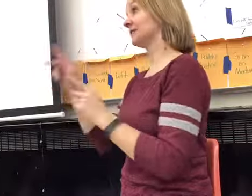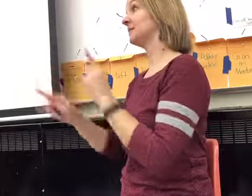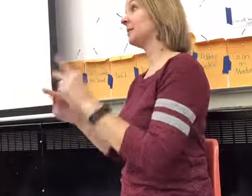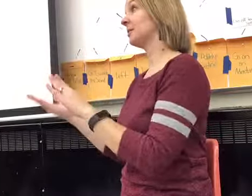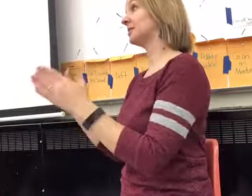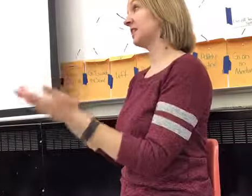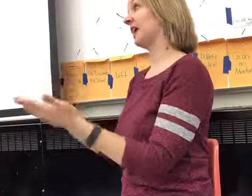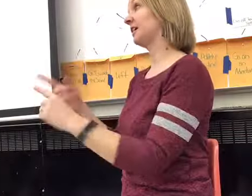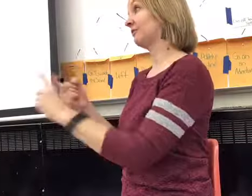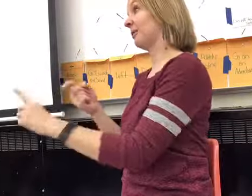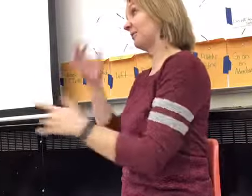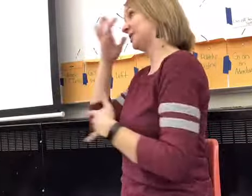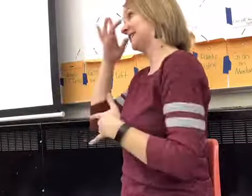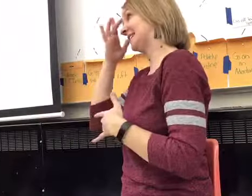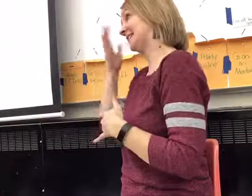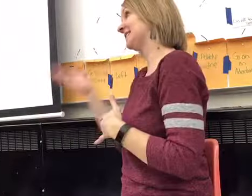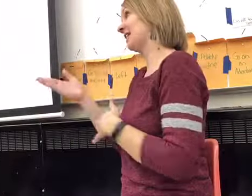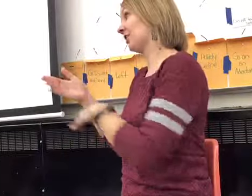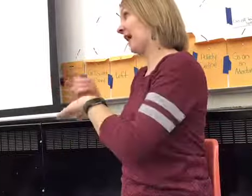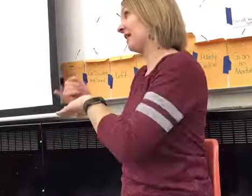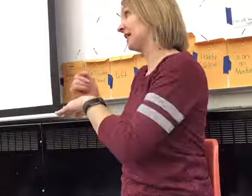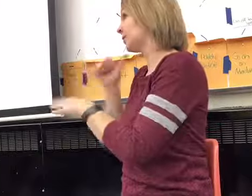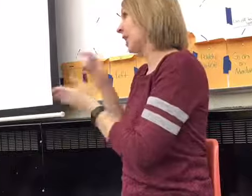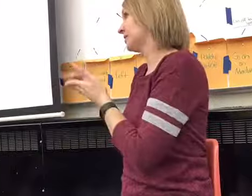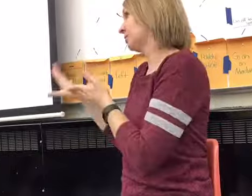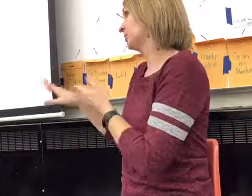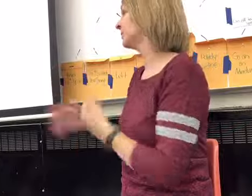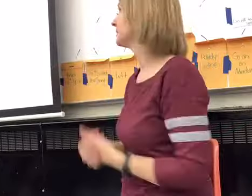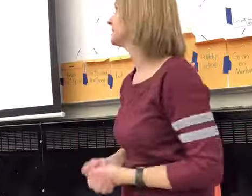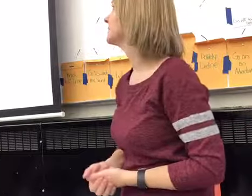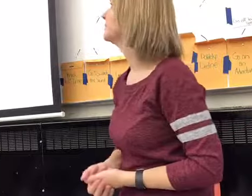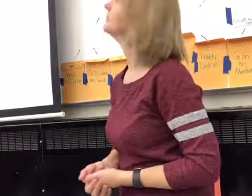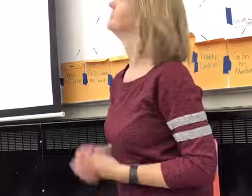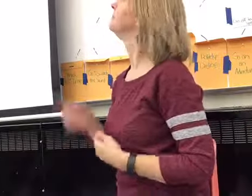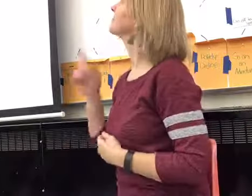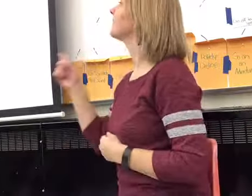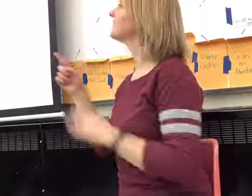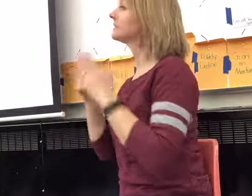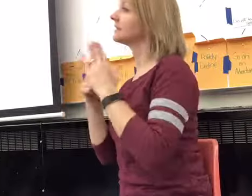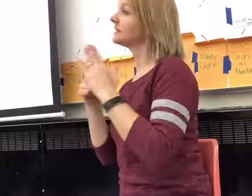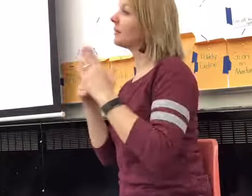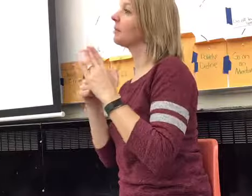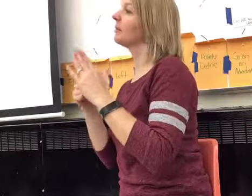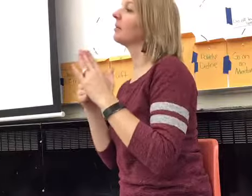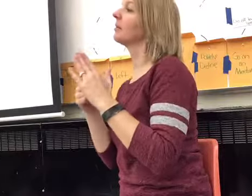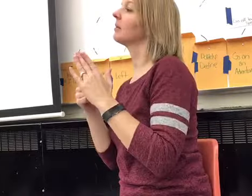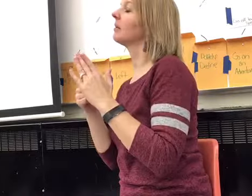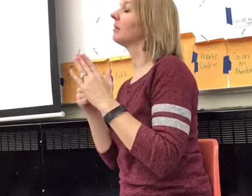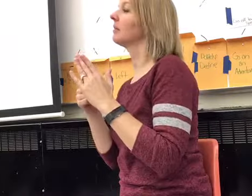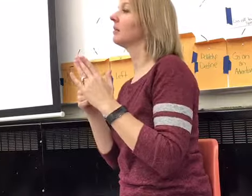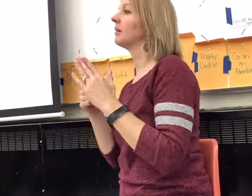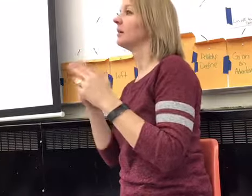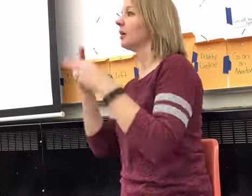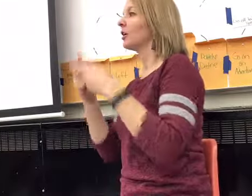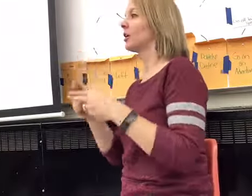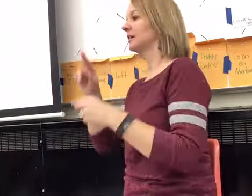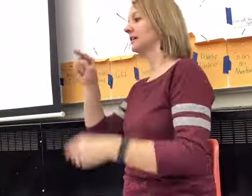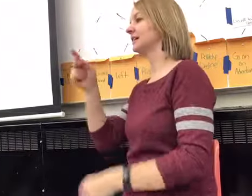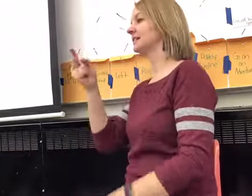from these diseases and were not deported. Now, this is an example, another one of disease is a thing called Typhoid Mary, which you might have heard